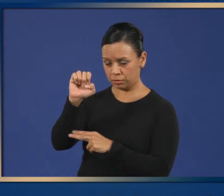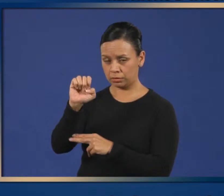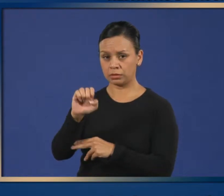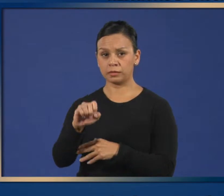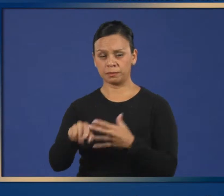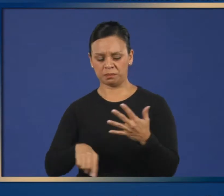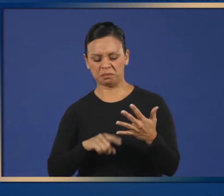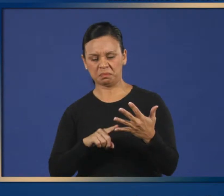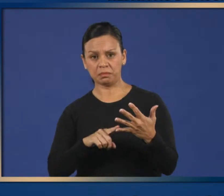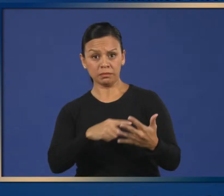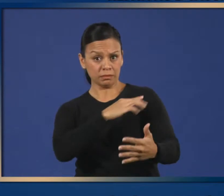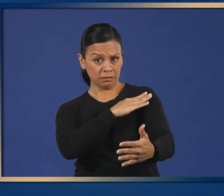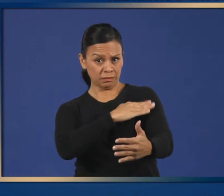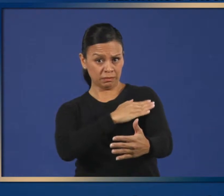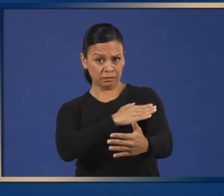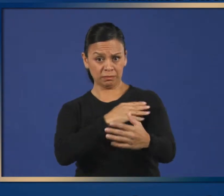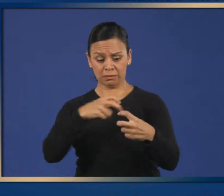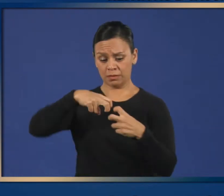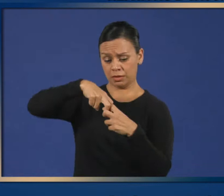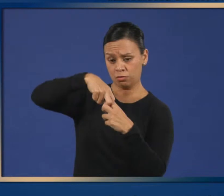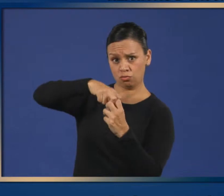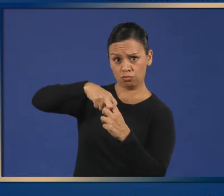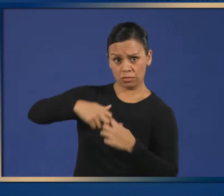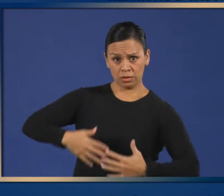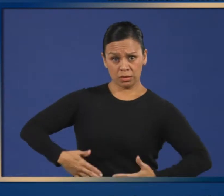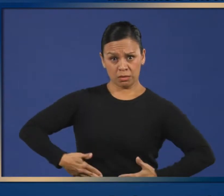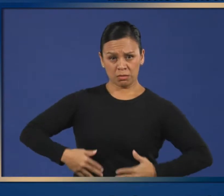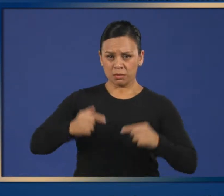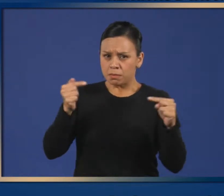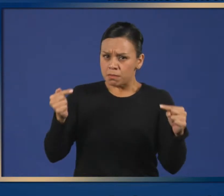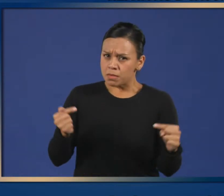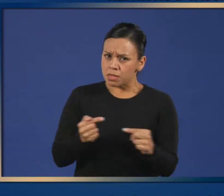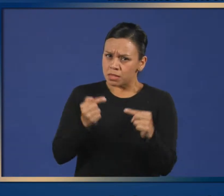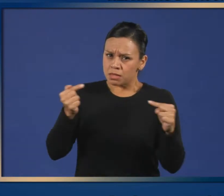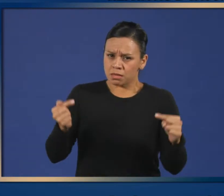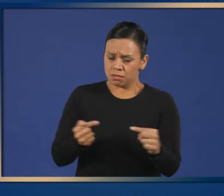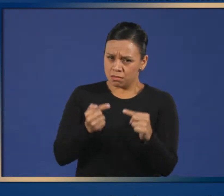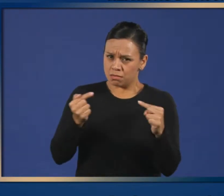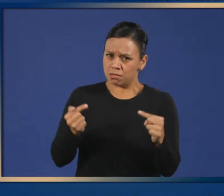pain in muscles, joints, and stomach.